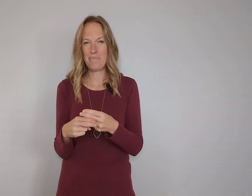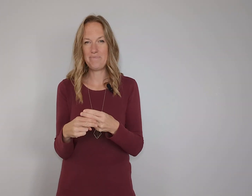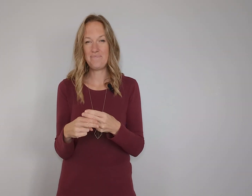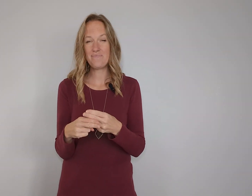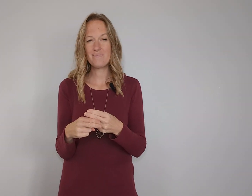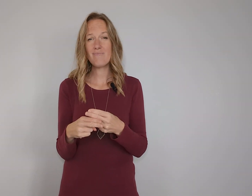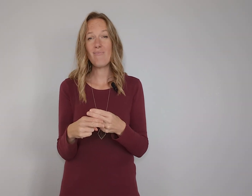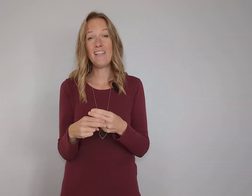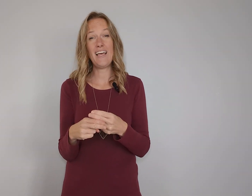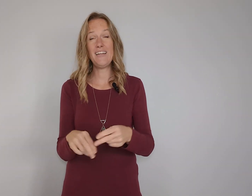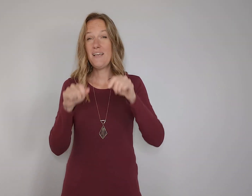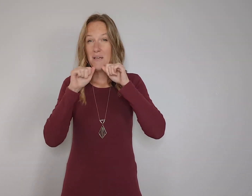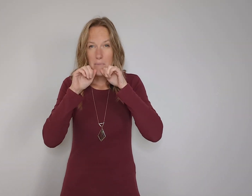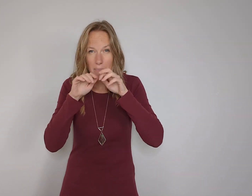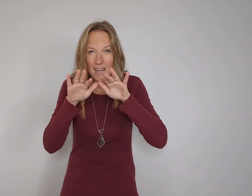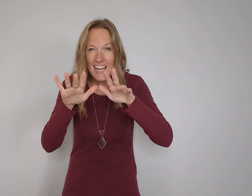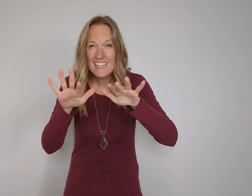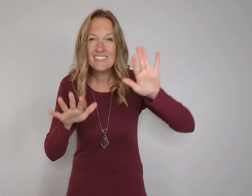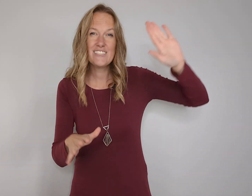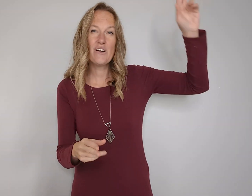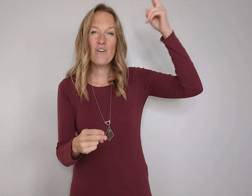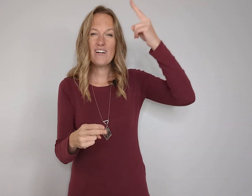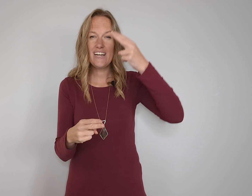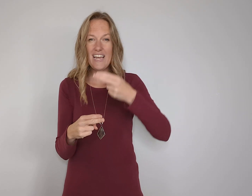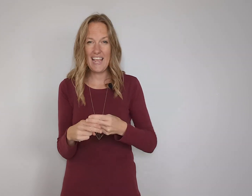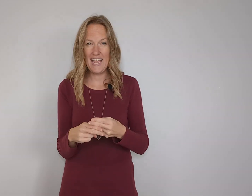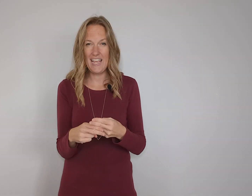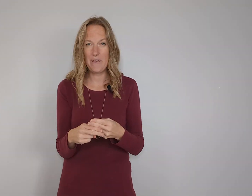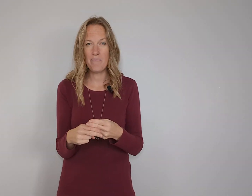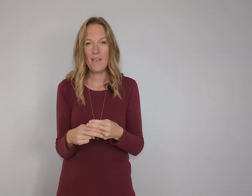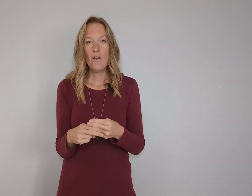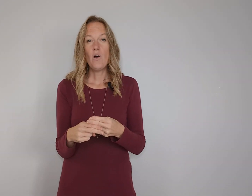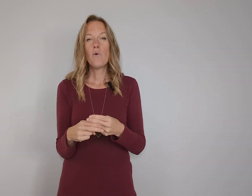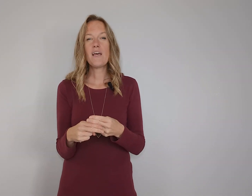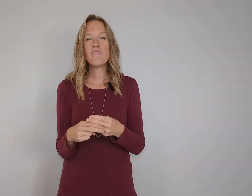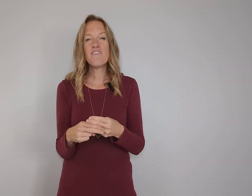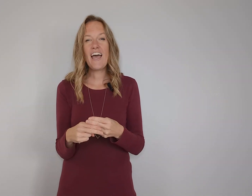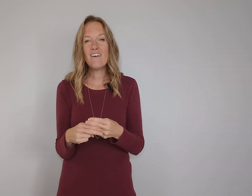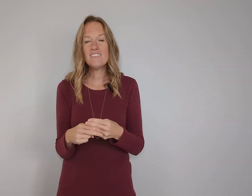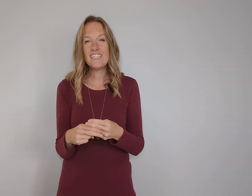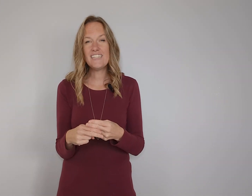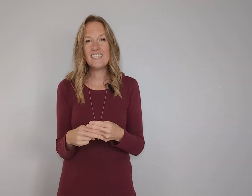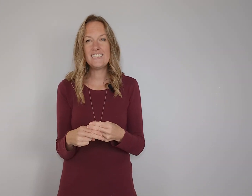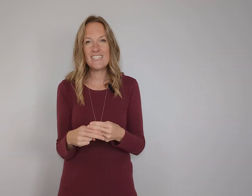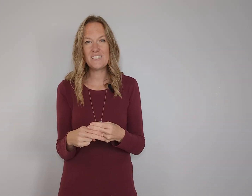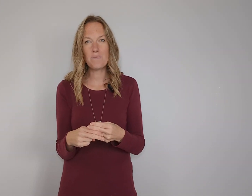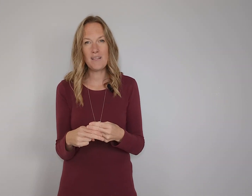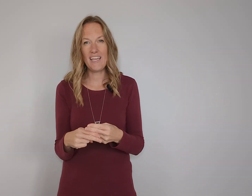name. And then bless your name when I'm found in the desert